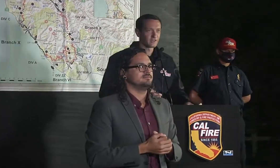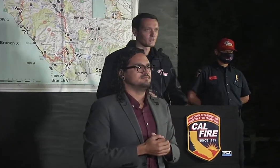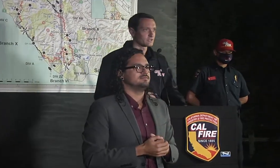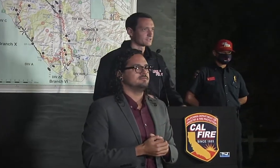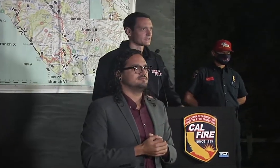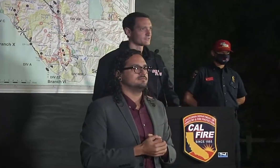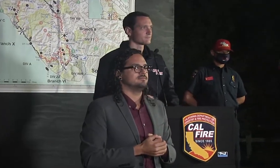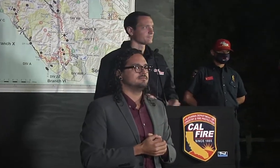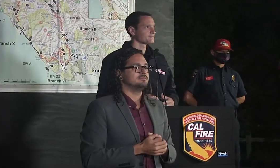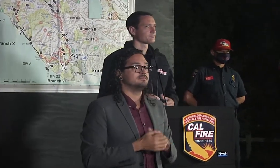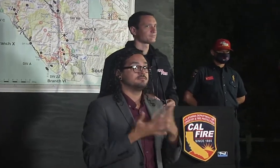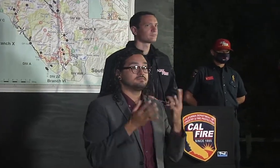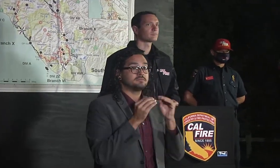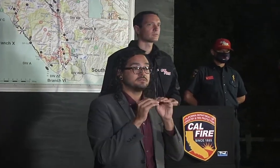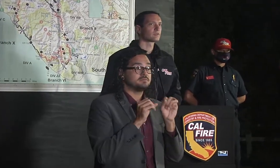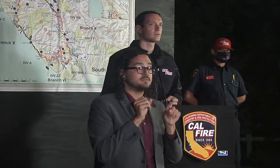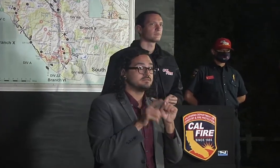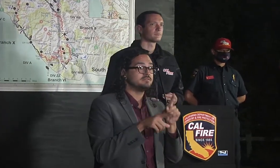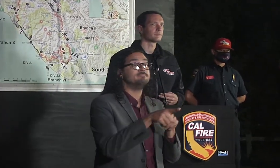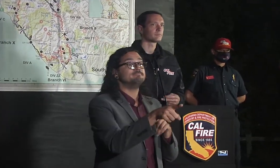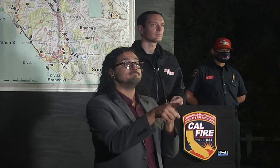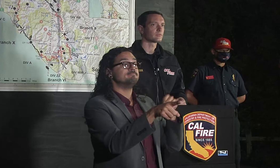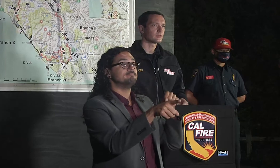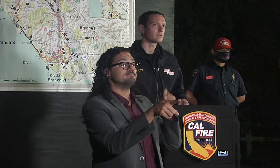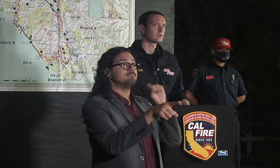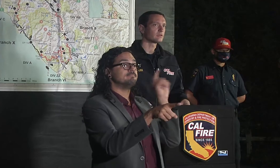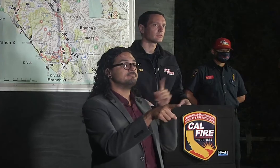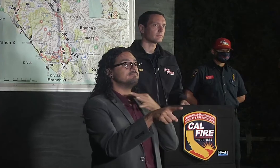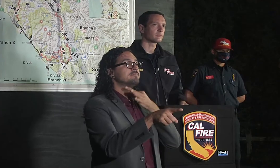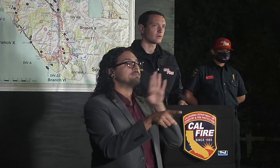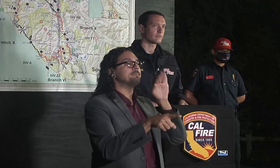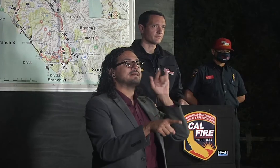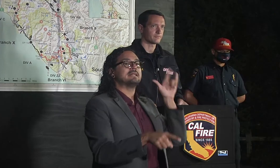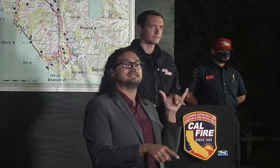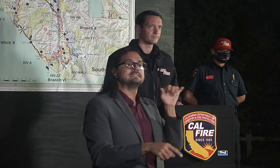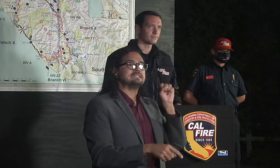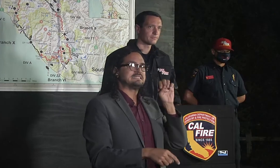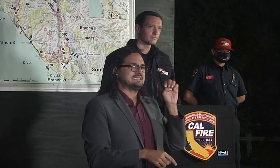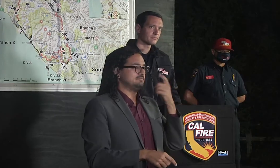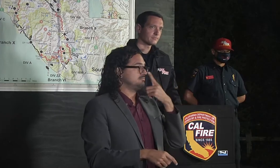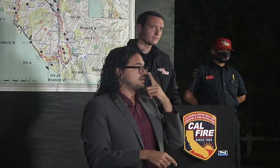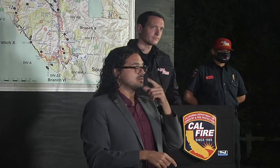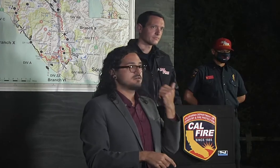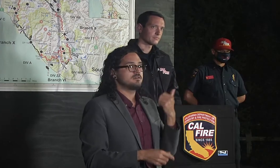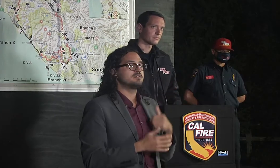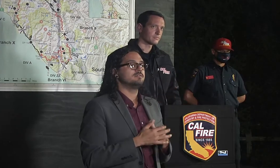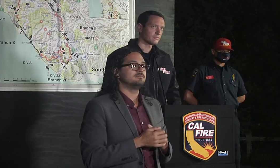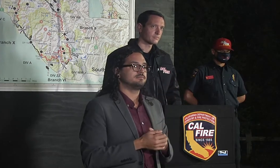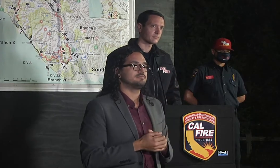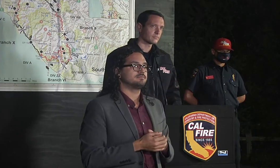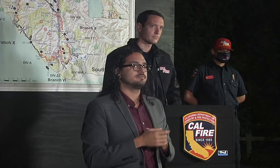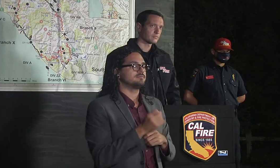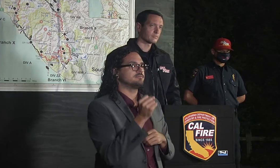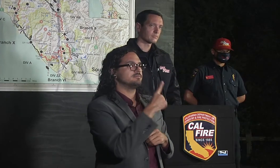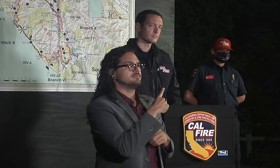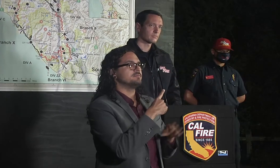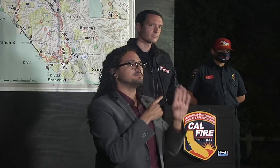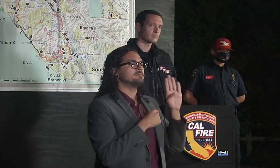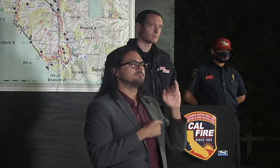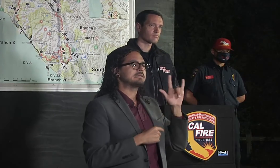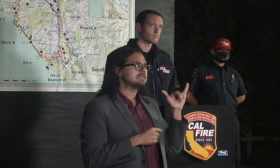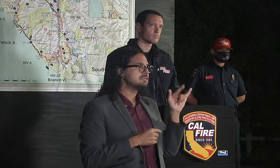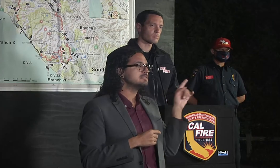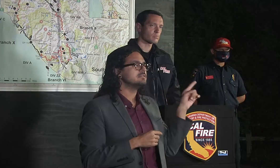All right, any other questions? I had a question for Billy C, if I may, please. Yeah, go ahead, Phil. I just wanted to find out, you mentioned of all